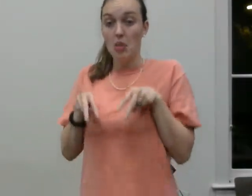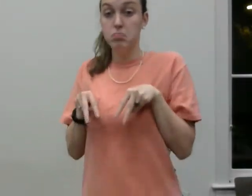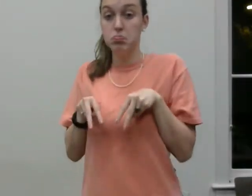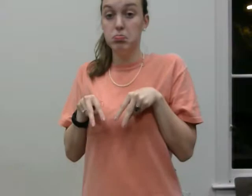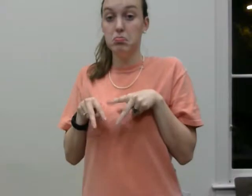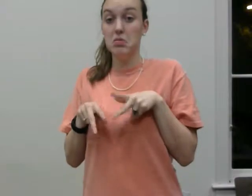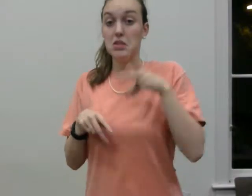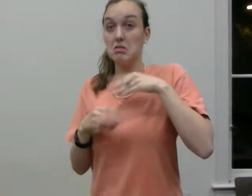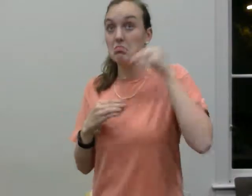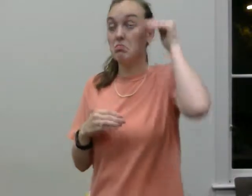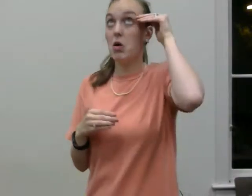taller.